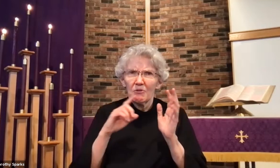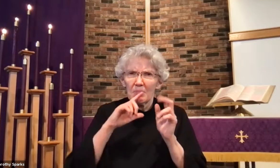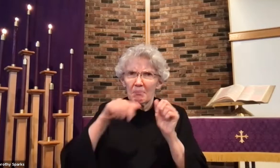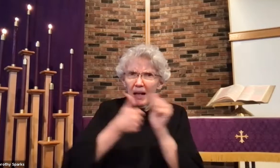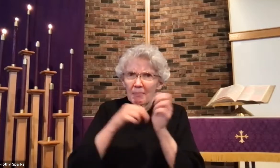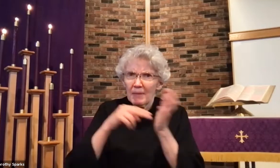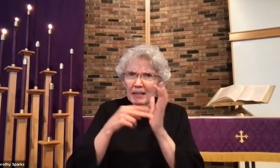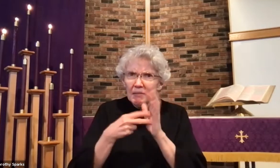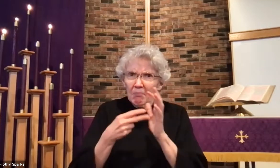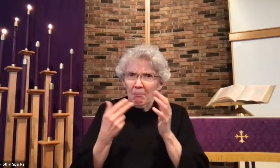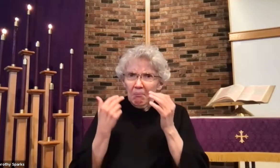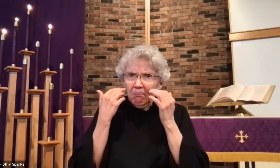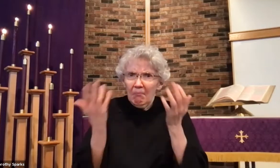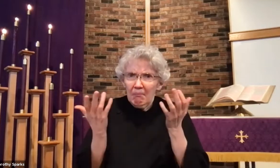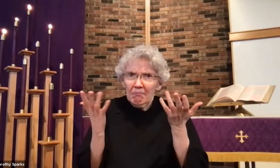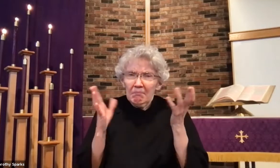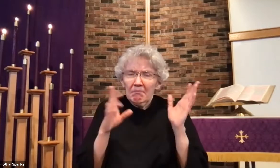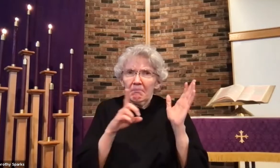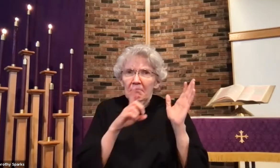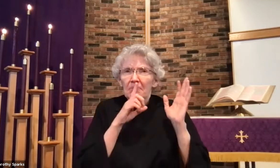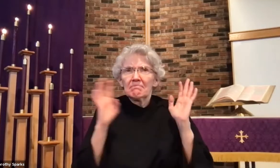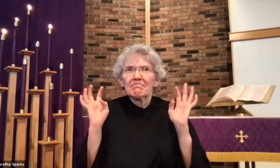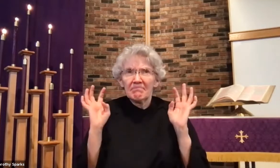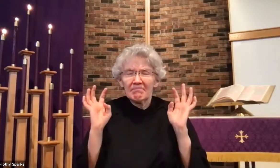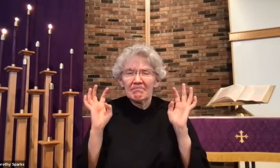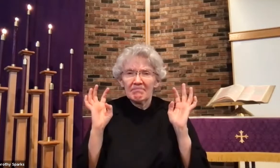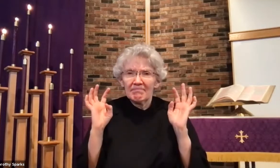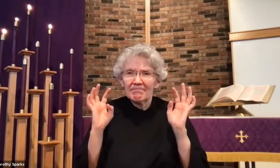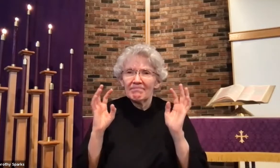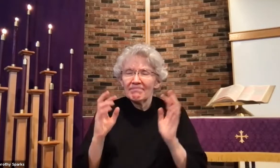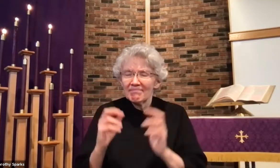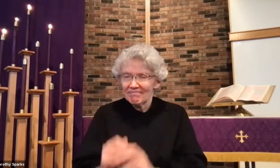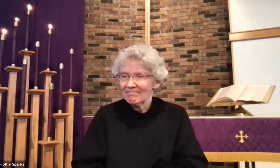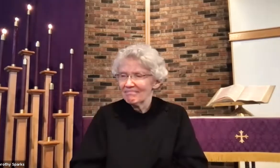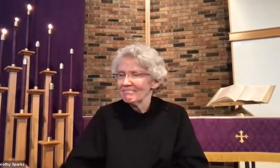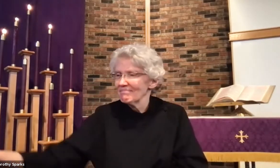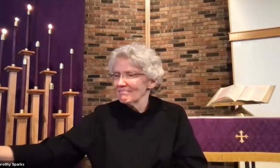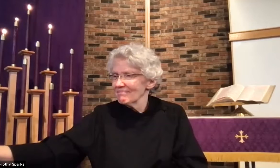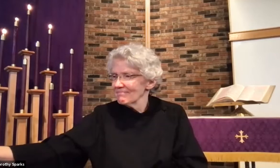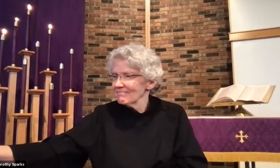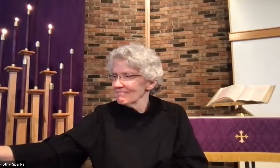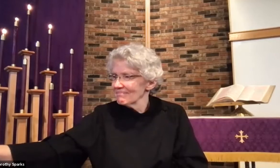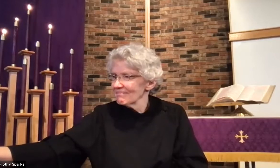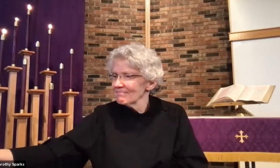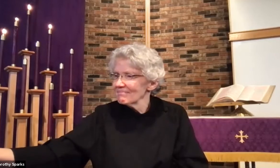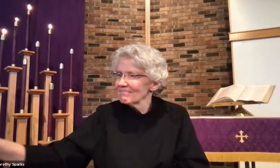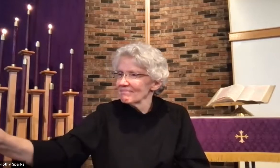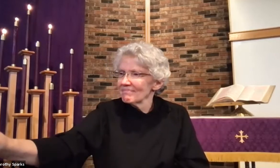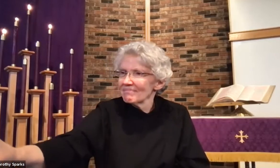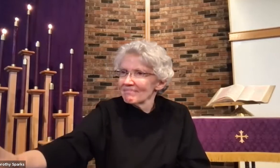The apostles tried to understand this, but they could not. The meaning was hidden from them.